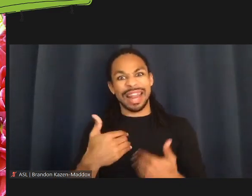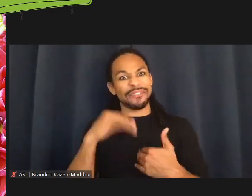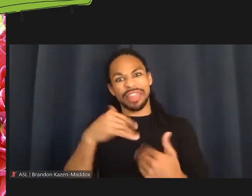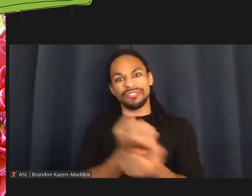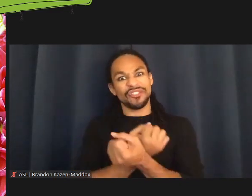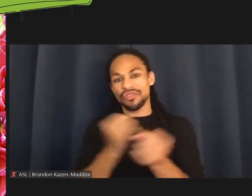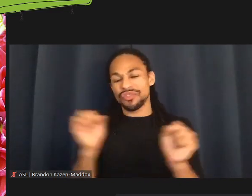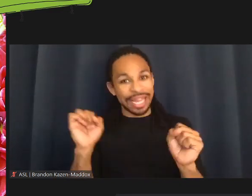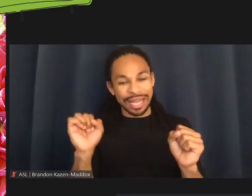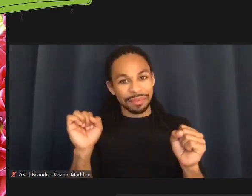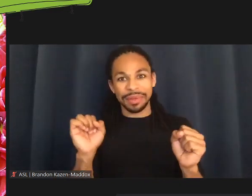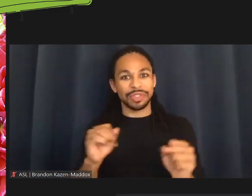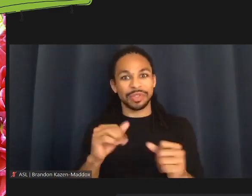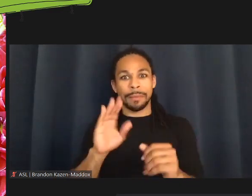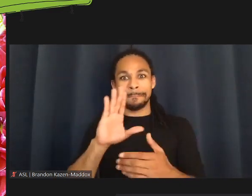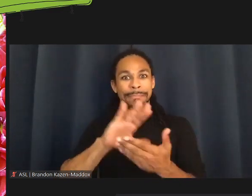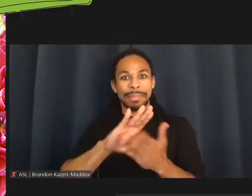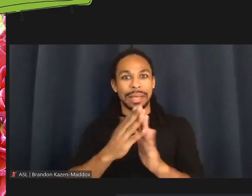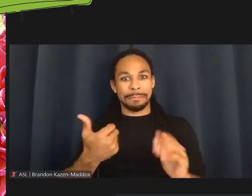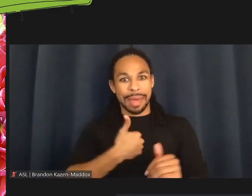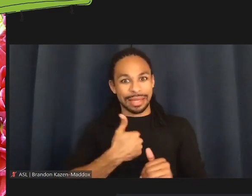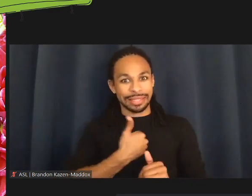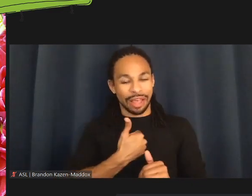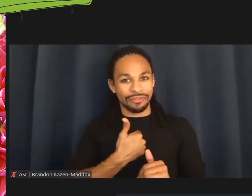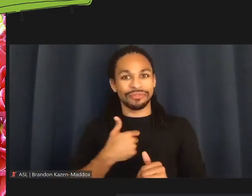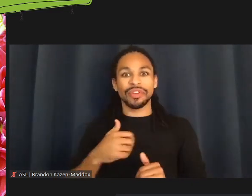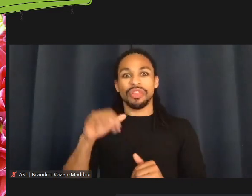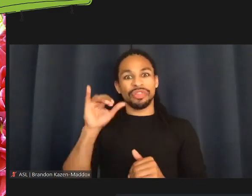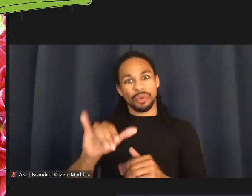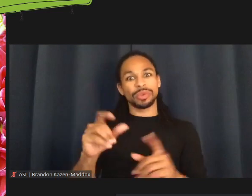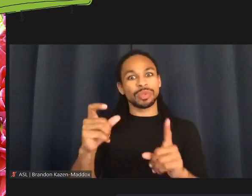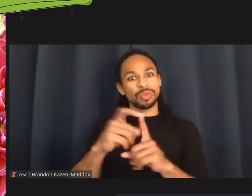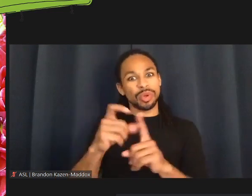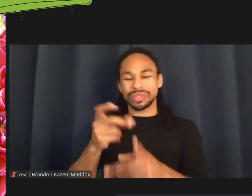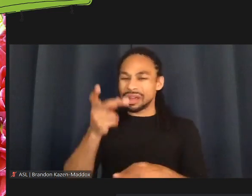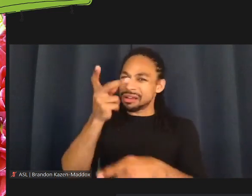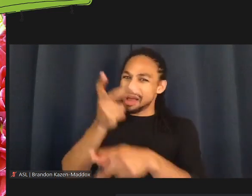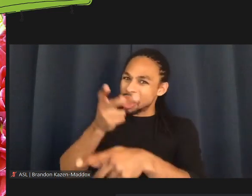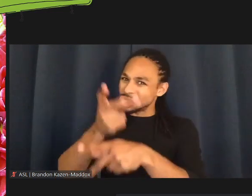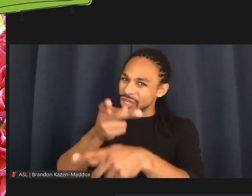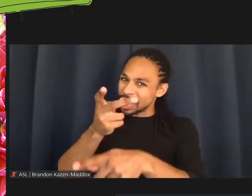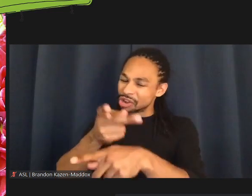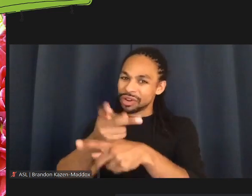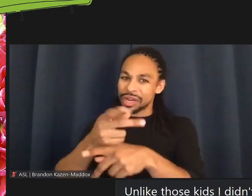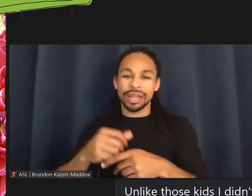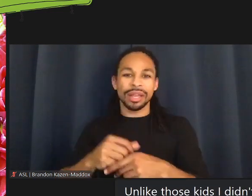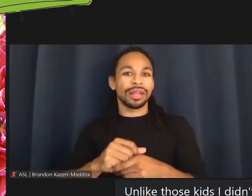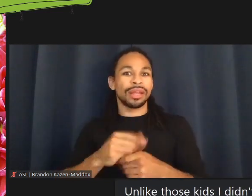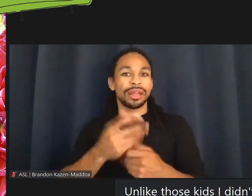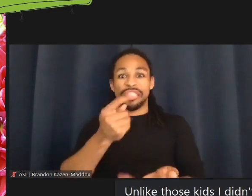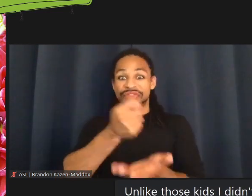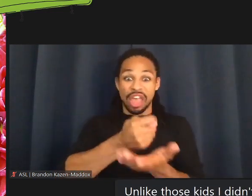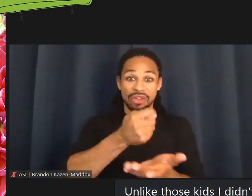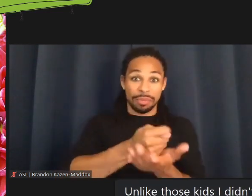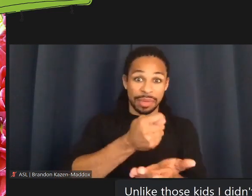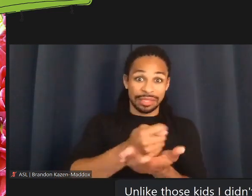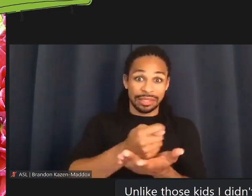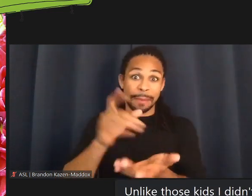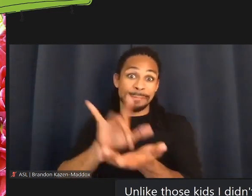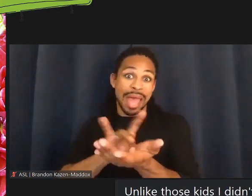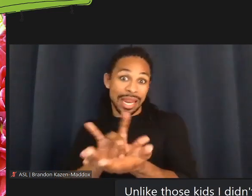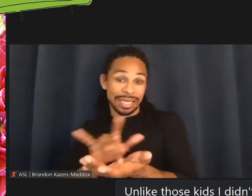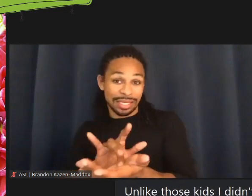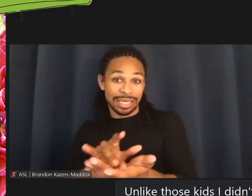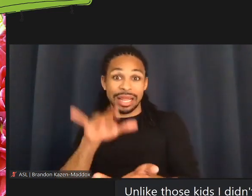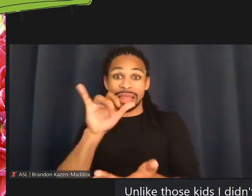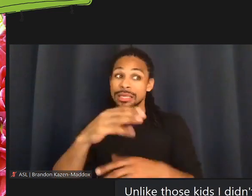small lips. The words were cautionary: surgeries, medicine, therapists, and death. I heard my mother's